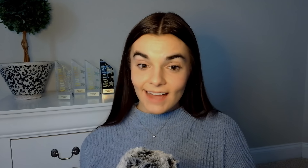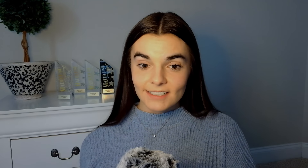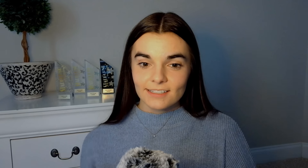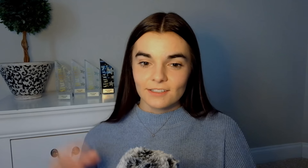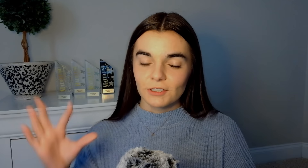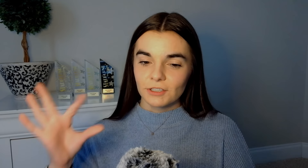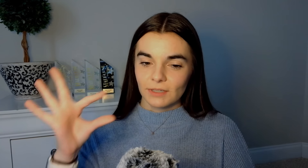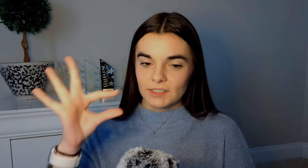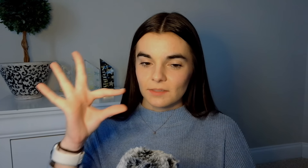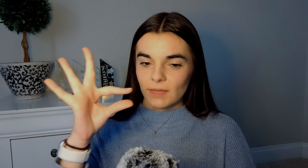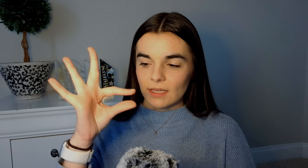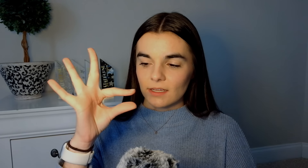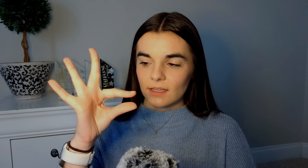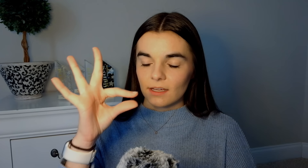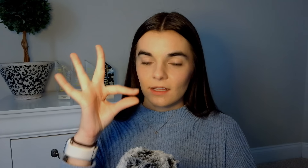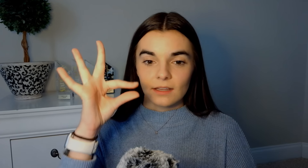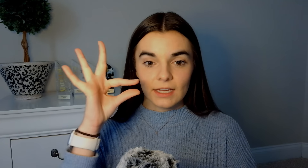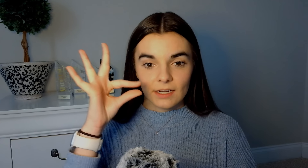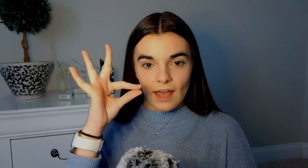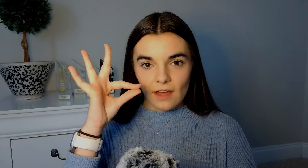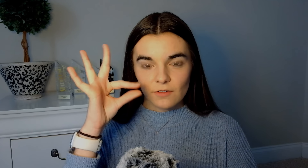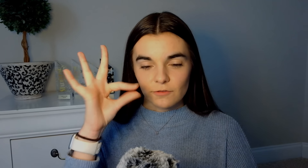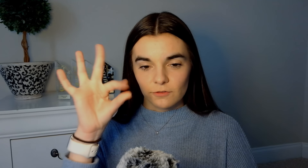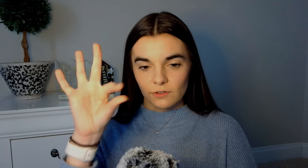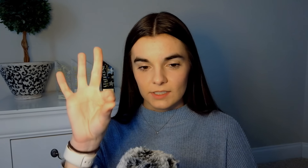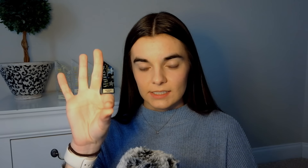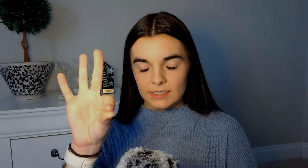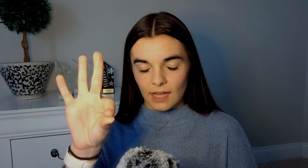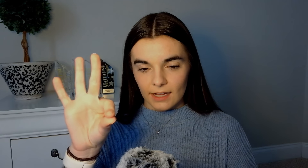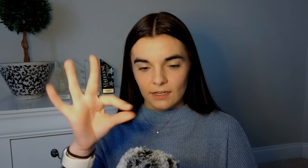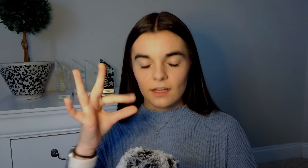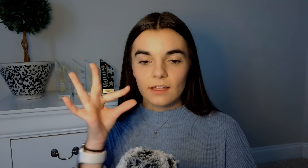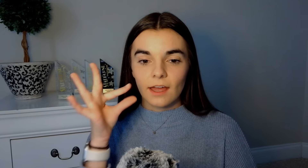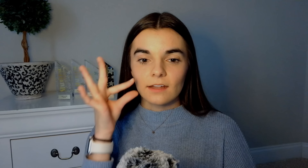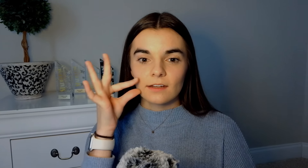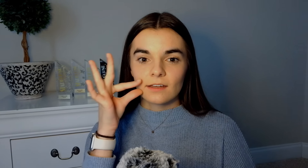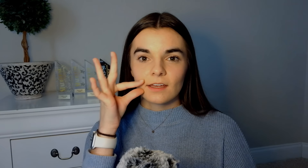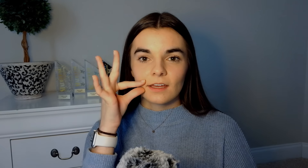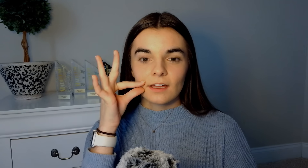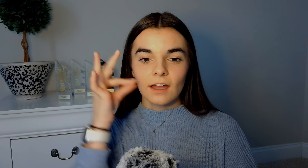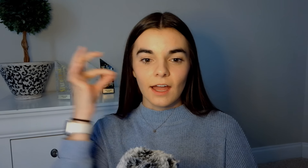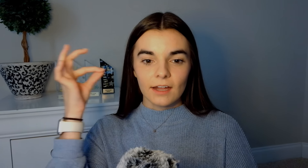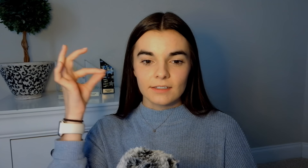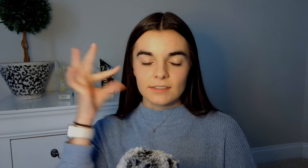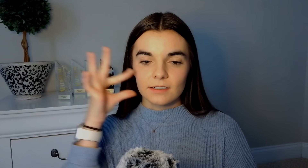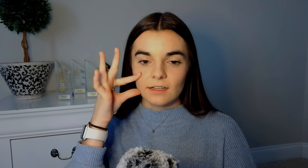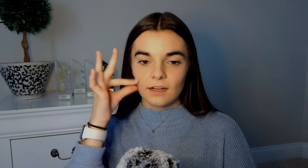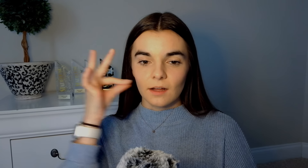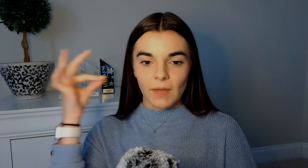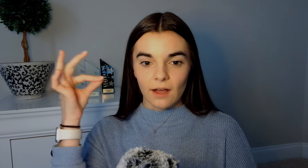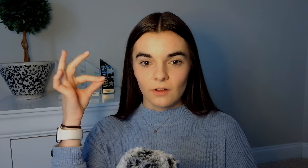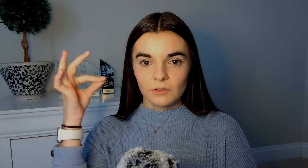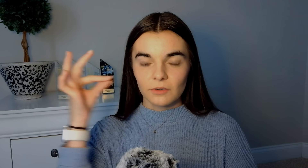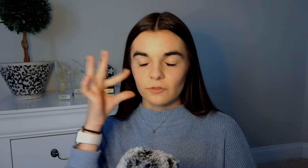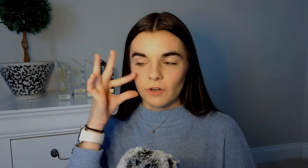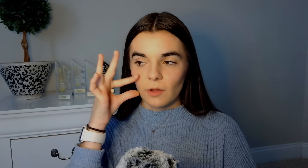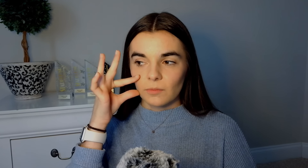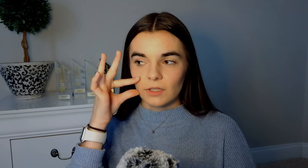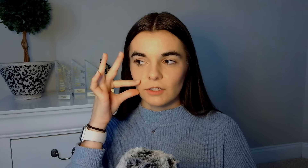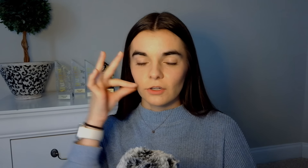Cat, you're going to make like an F sign again, and it's gonna come out from